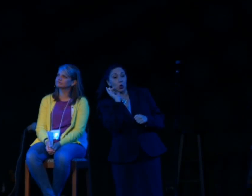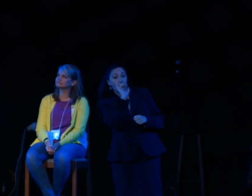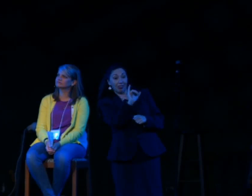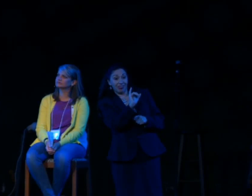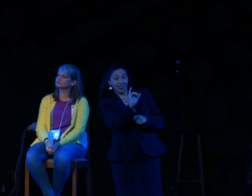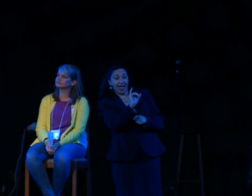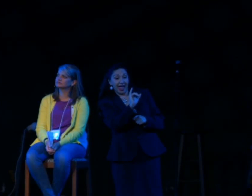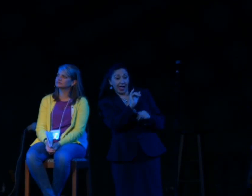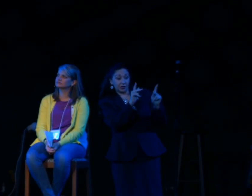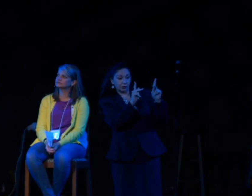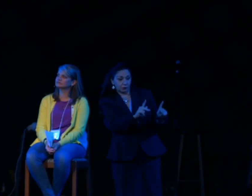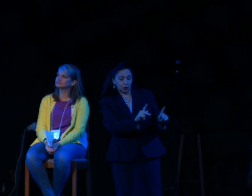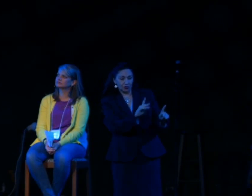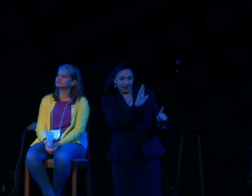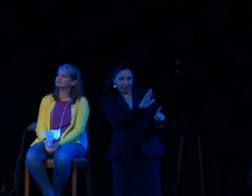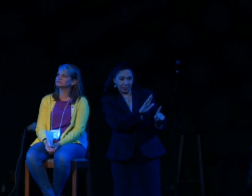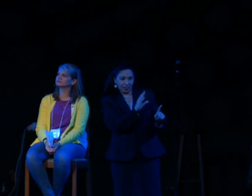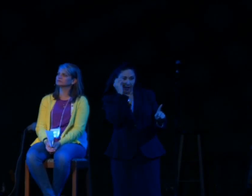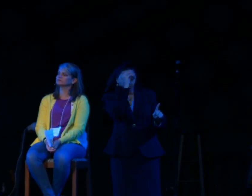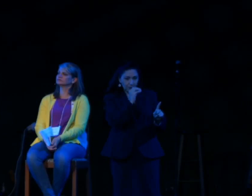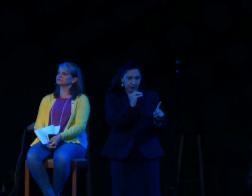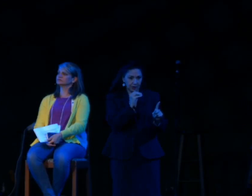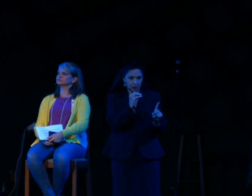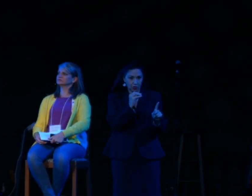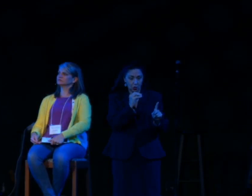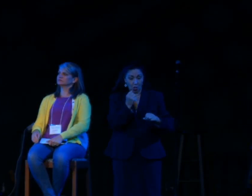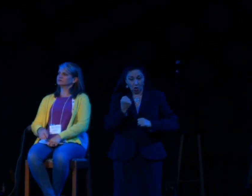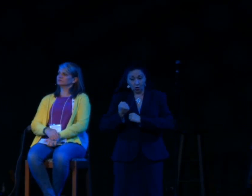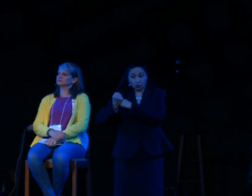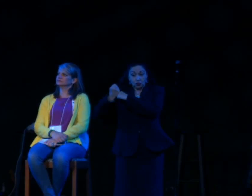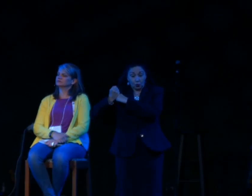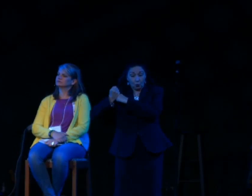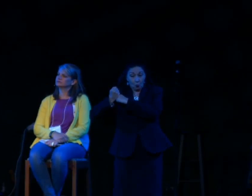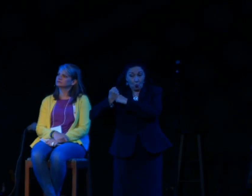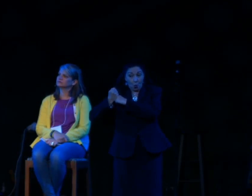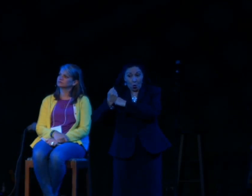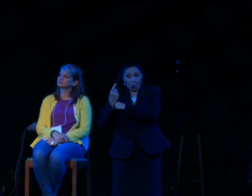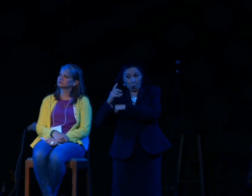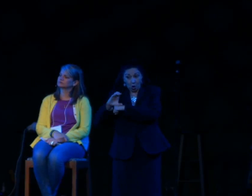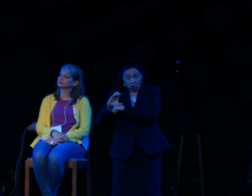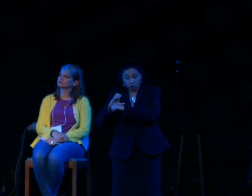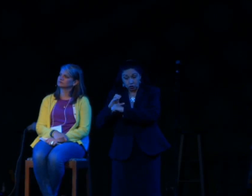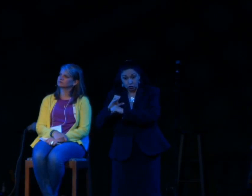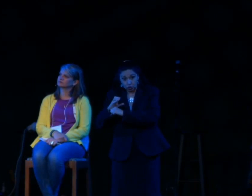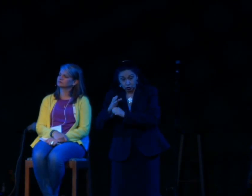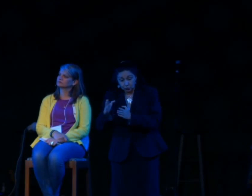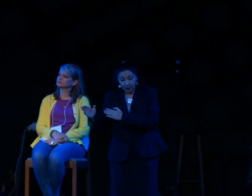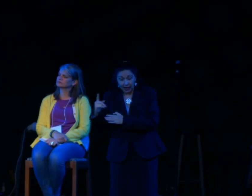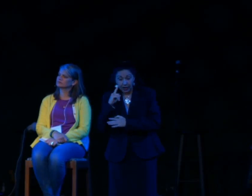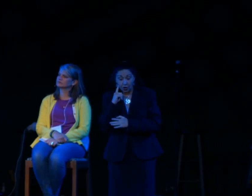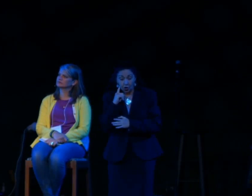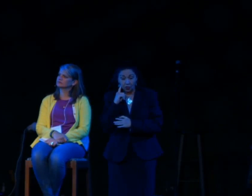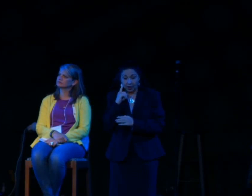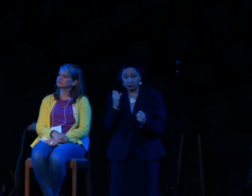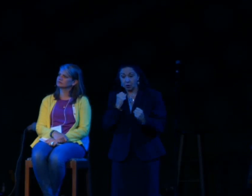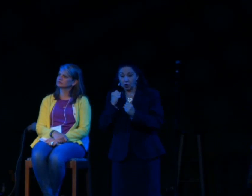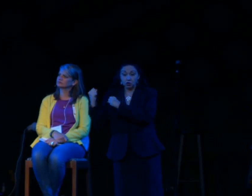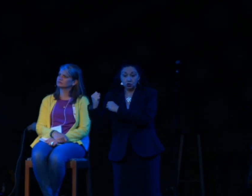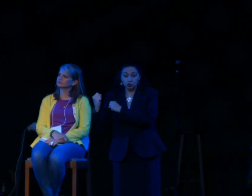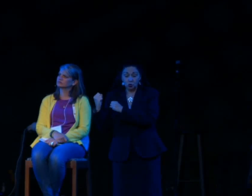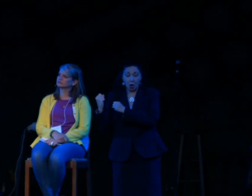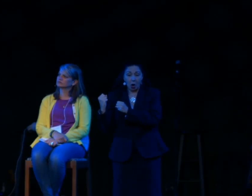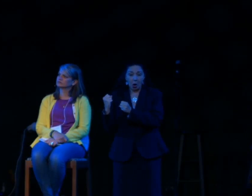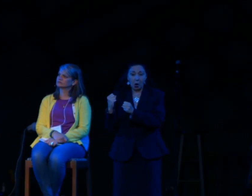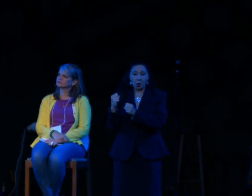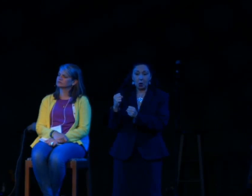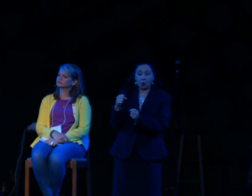delegate stands on the one church plan? Are they strongly supportive? They lean support? They're neutral? They may or may not